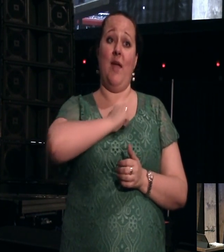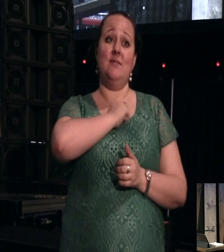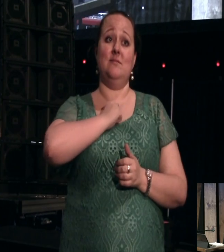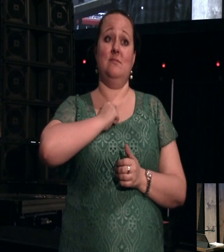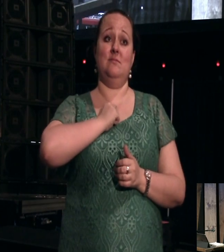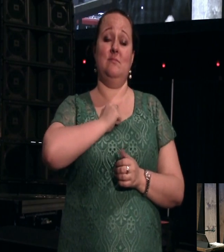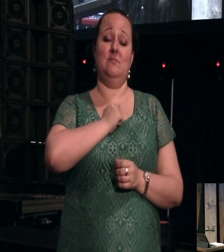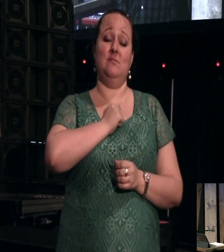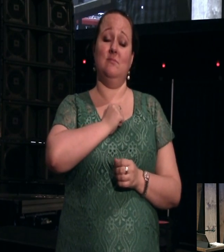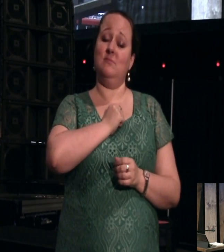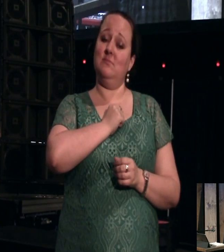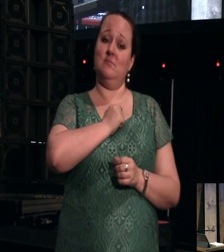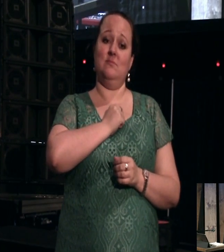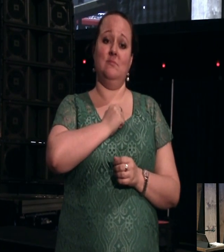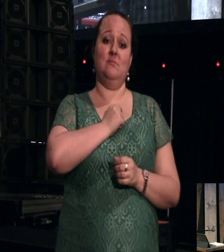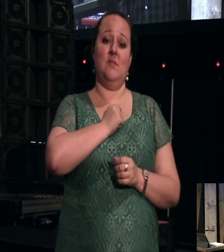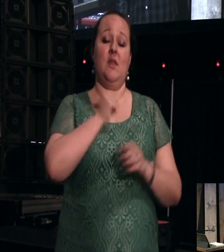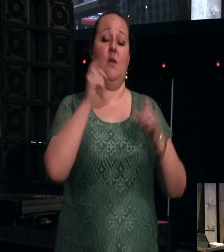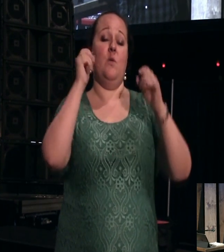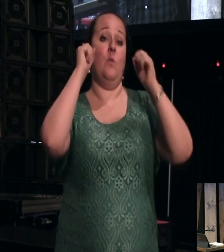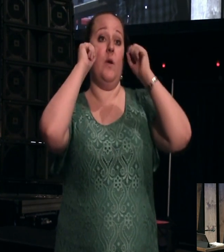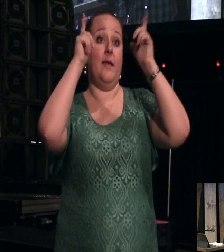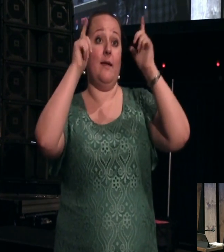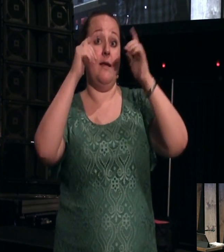You want to know where some regret is found?